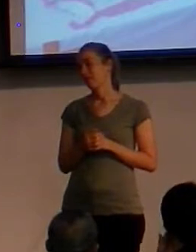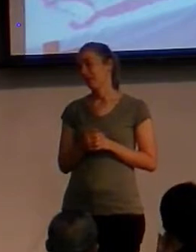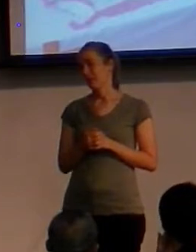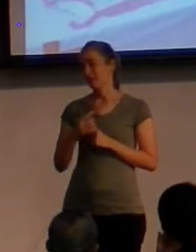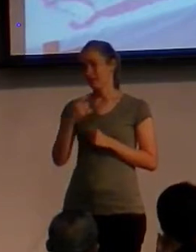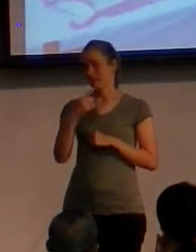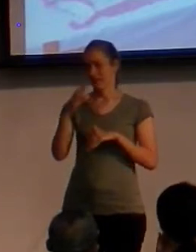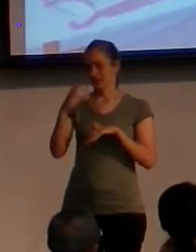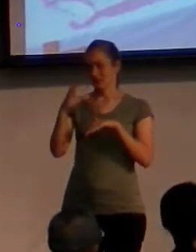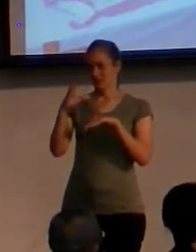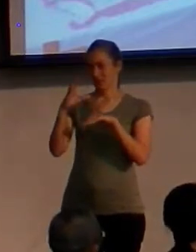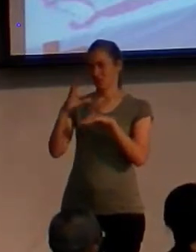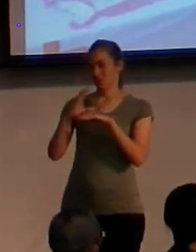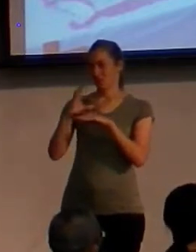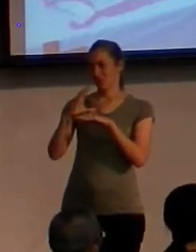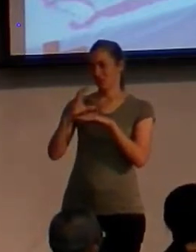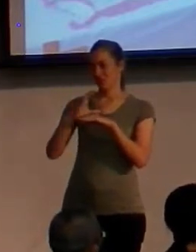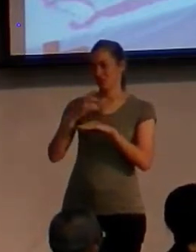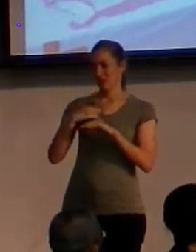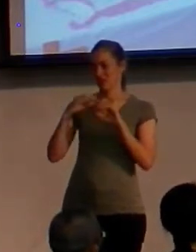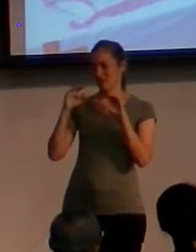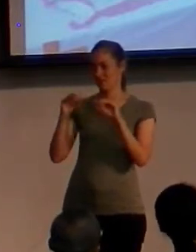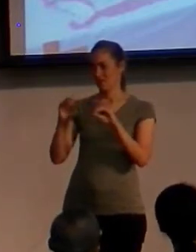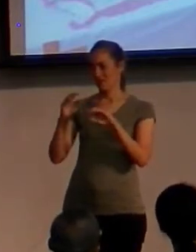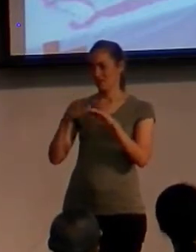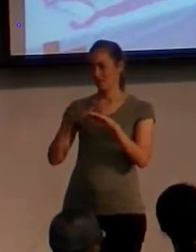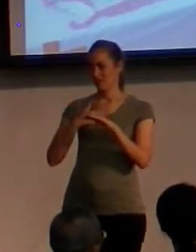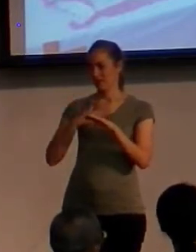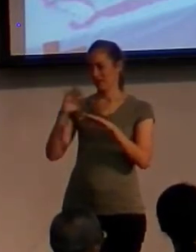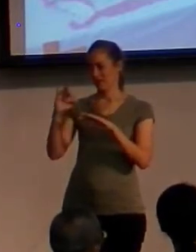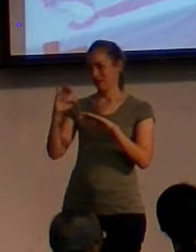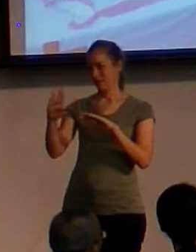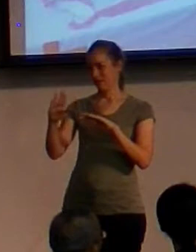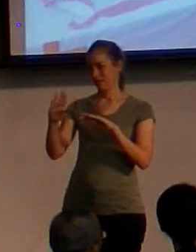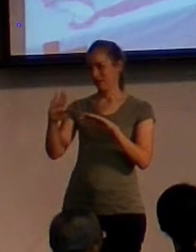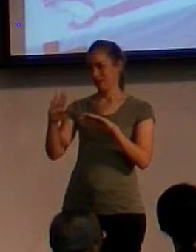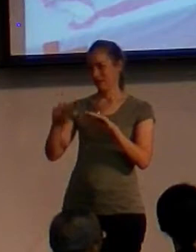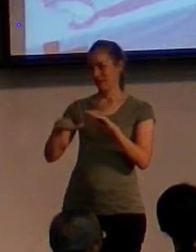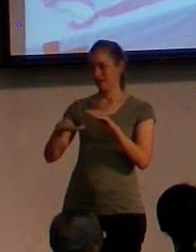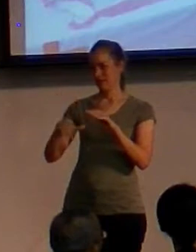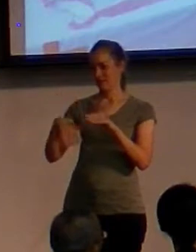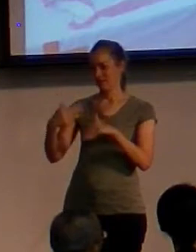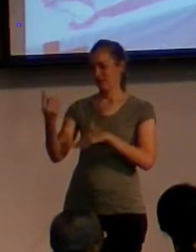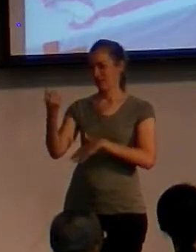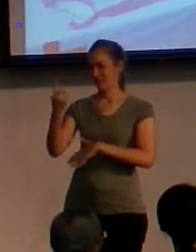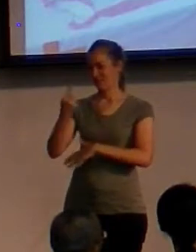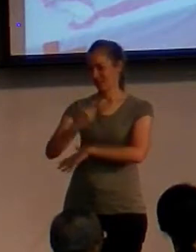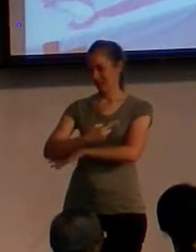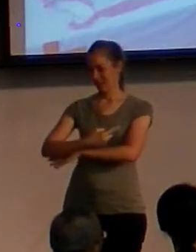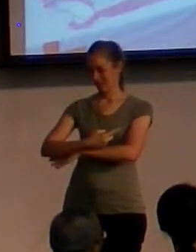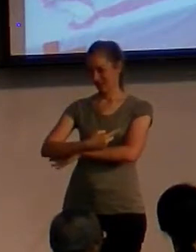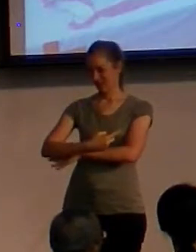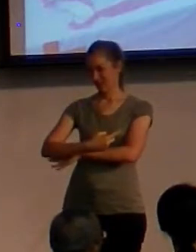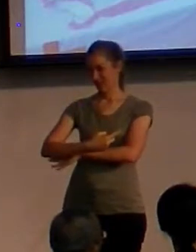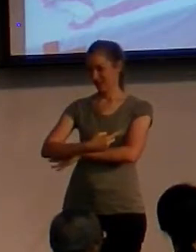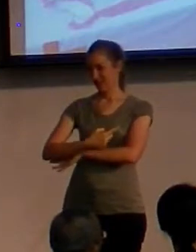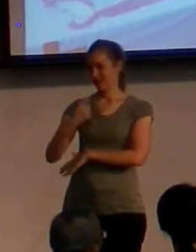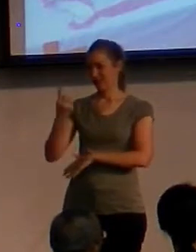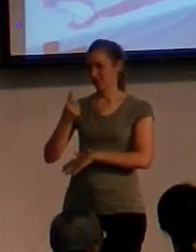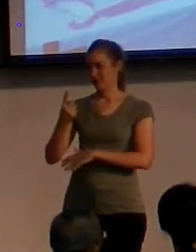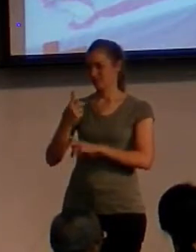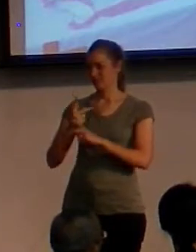church on my Facebook just the next day, and somebody